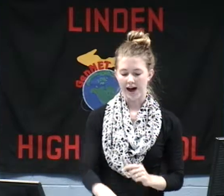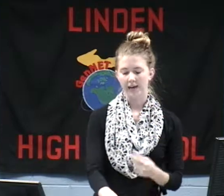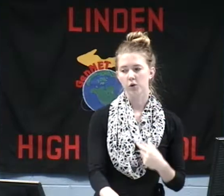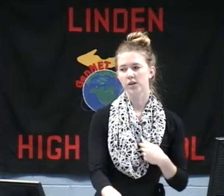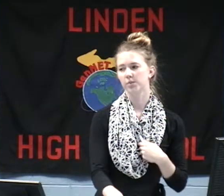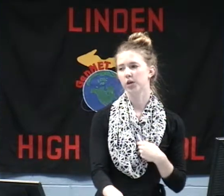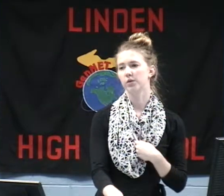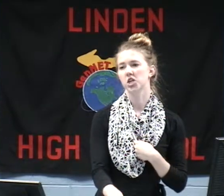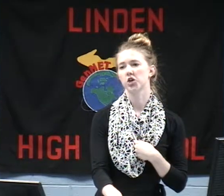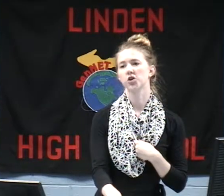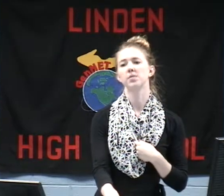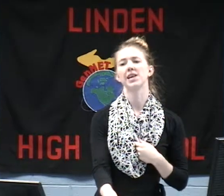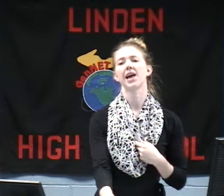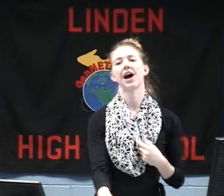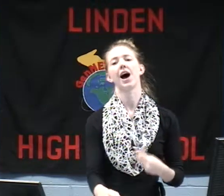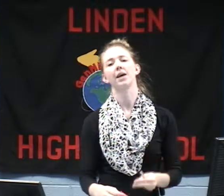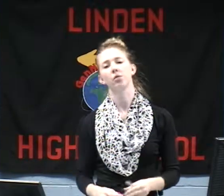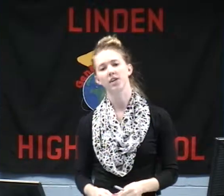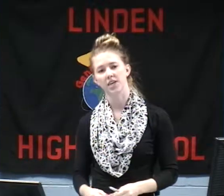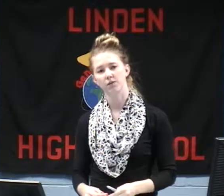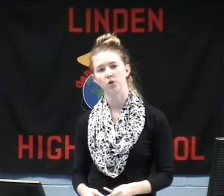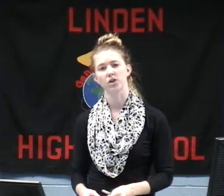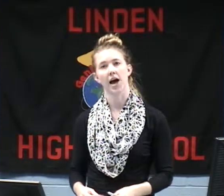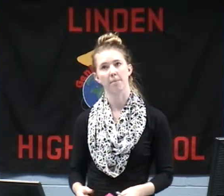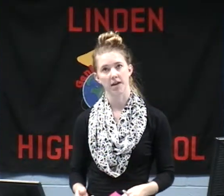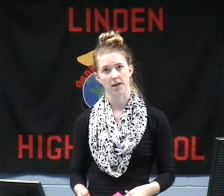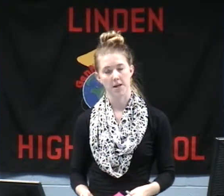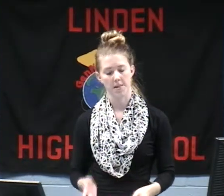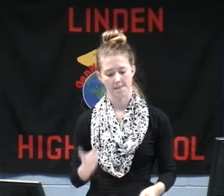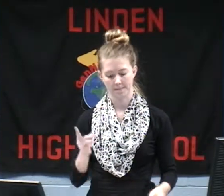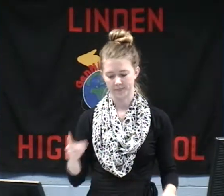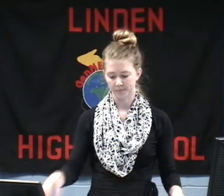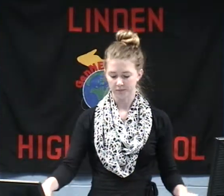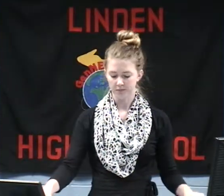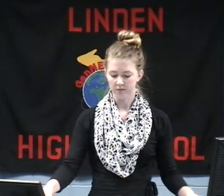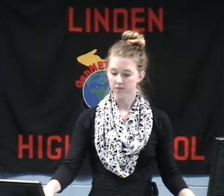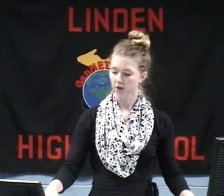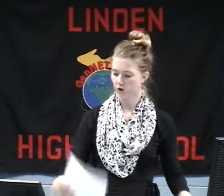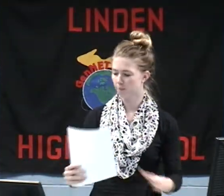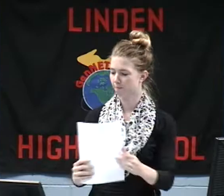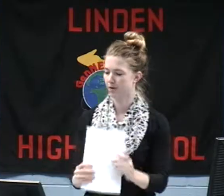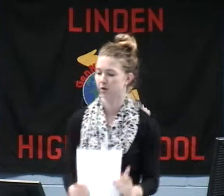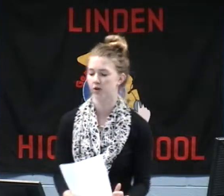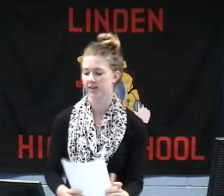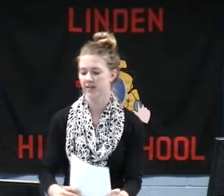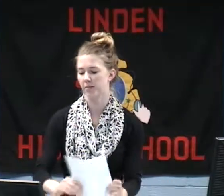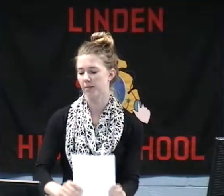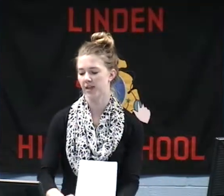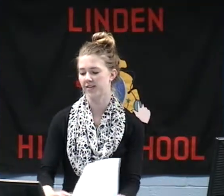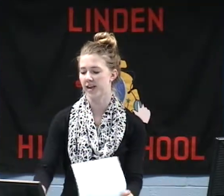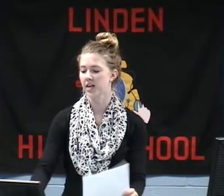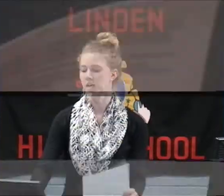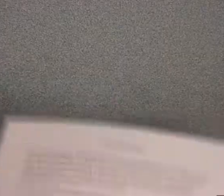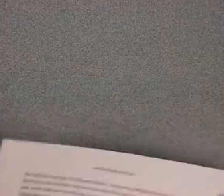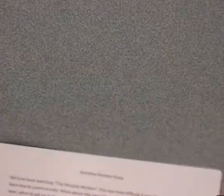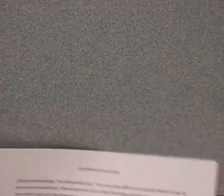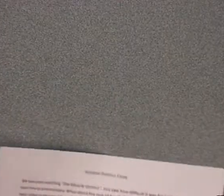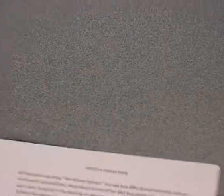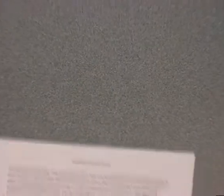I'm going to put you into groups, and I'm going to give you your topic. So, here we go. This is the paper that I sent. Davison, I